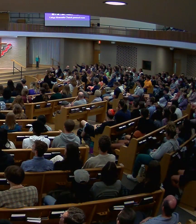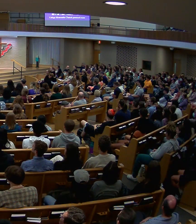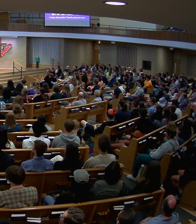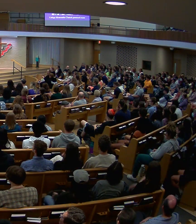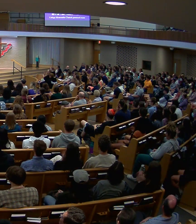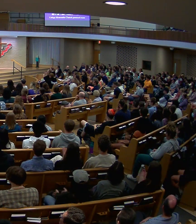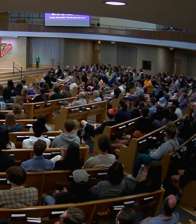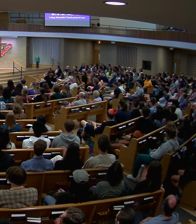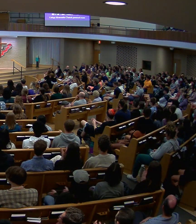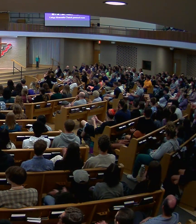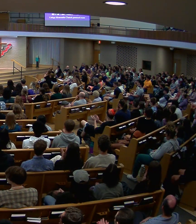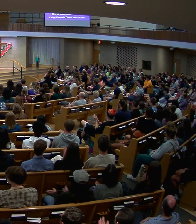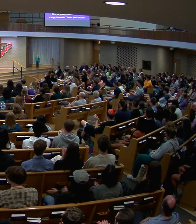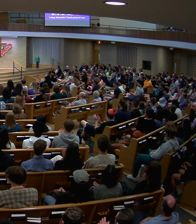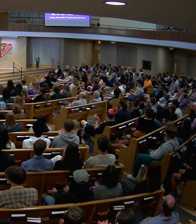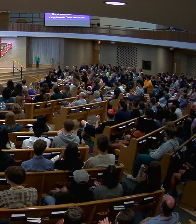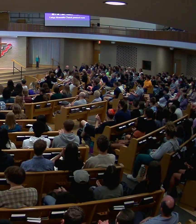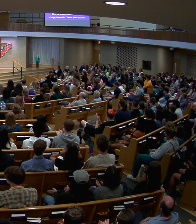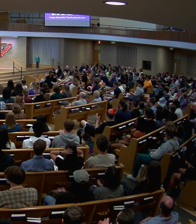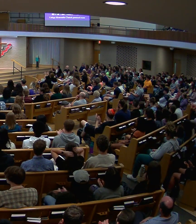Hi, Phil.